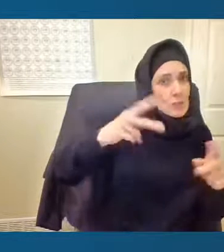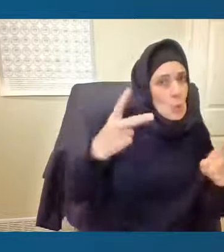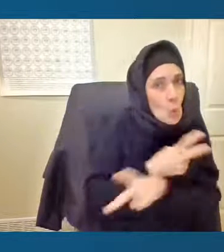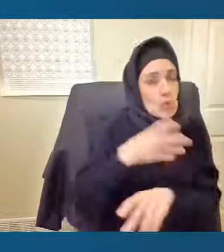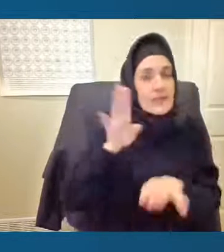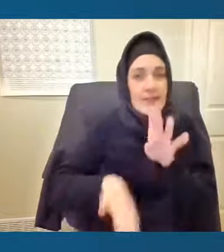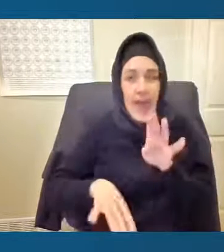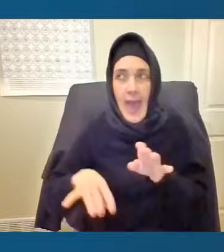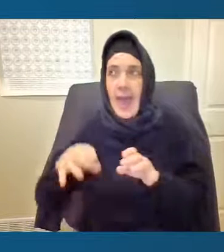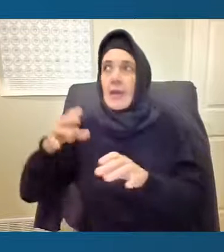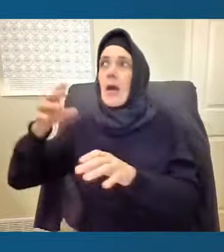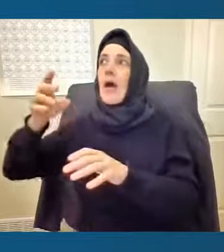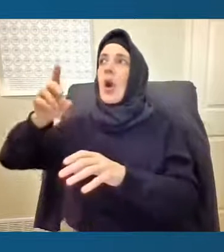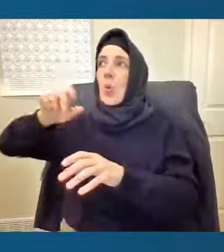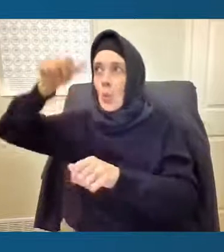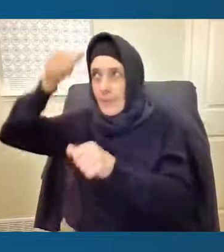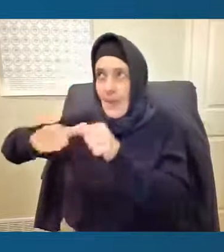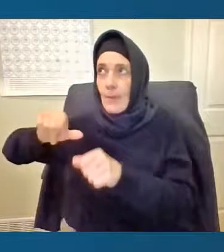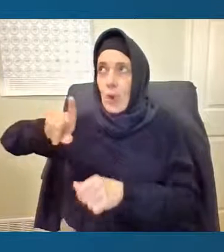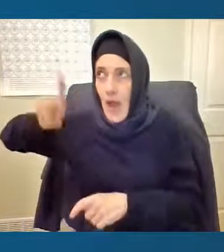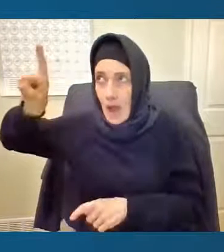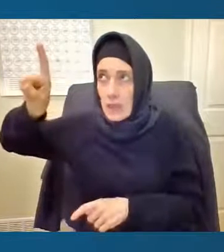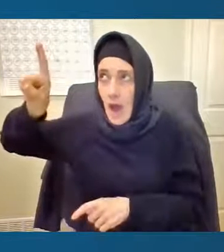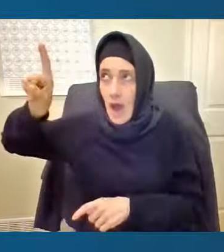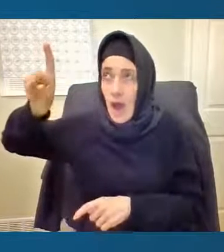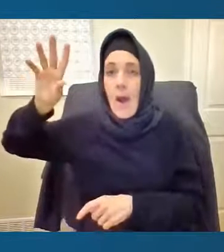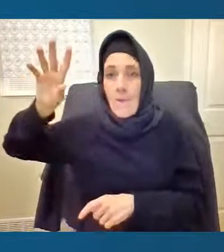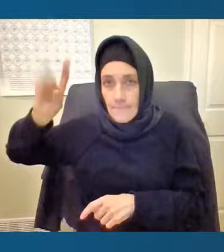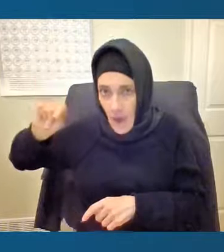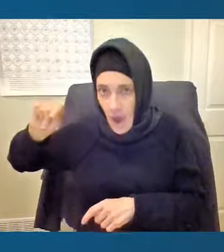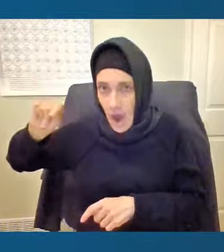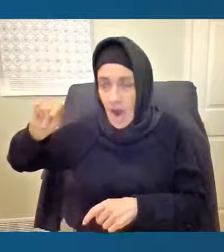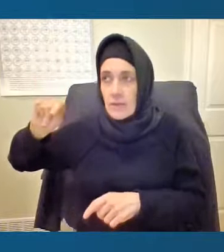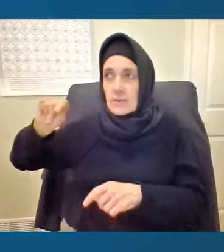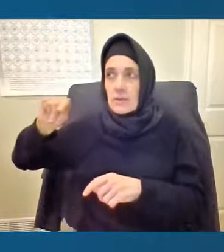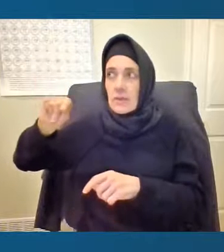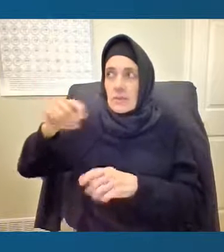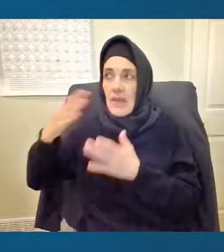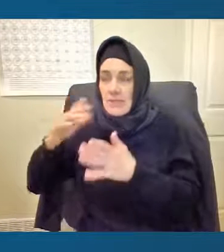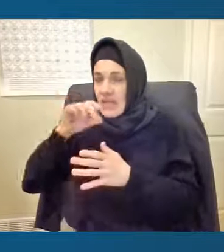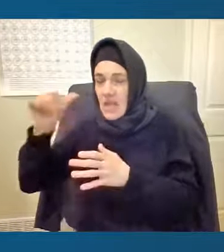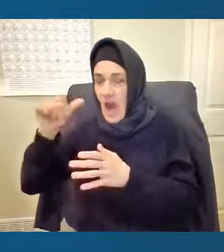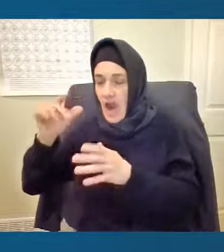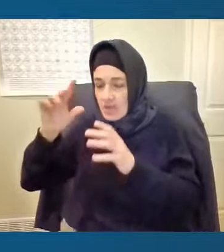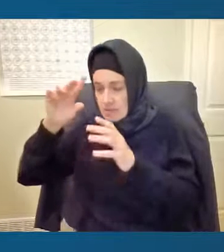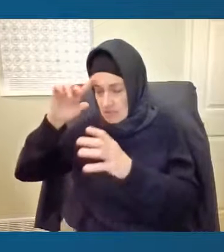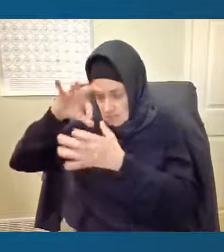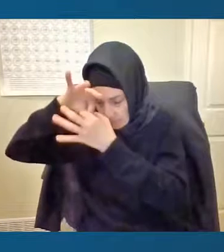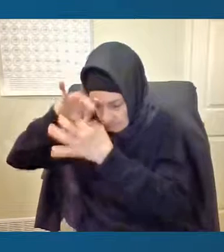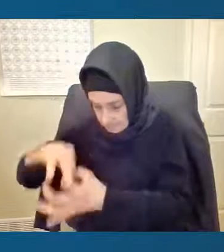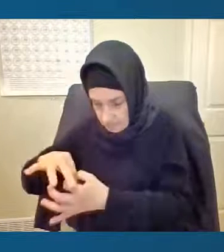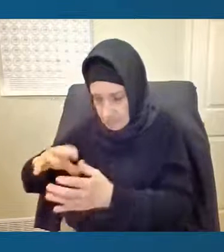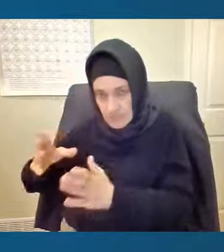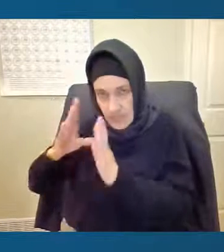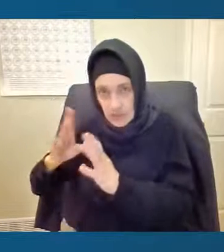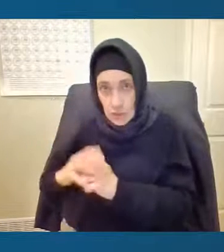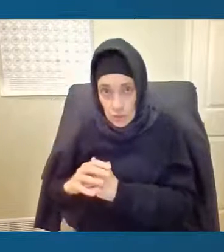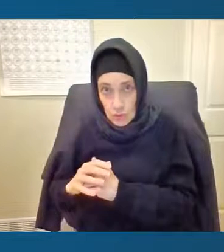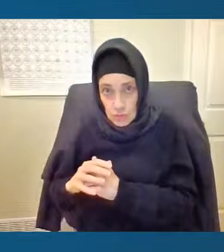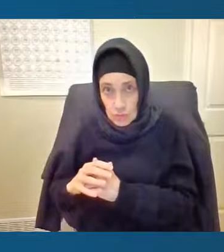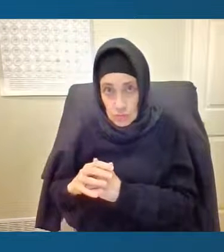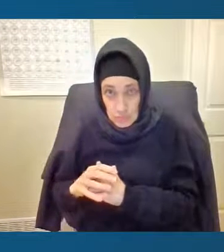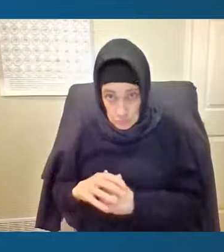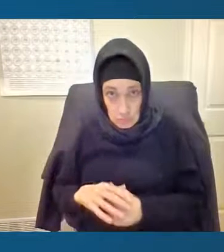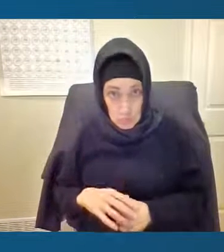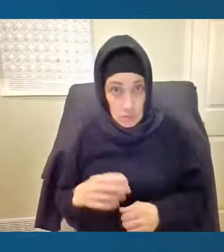had to say it again. He said, because your heedlessness from the remembrance of God completely